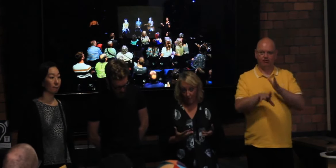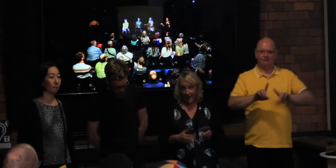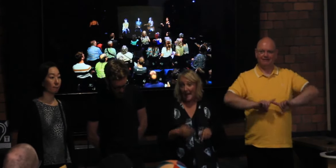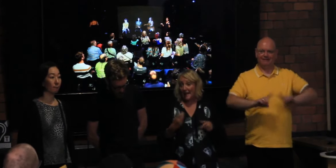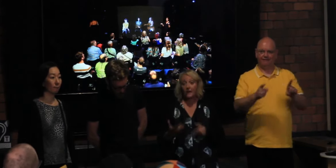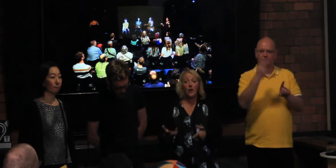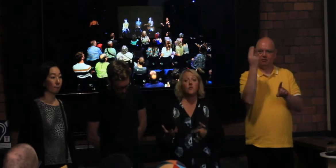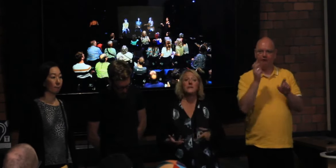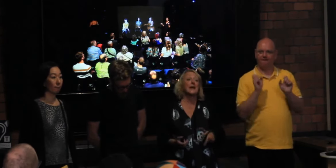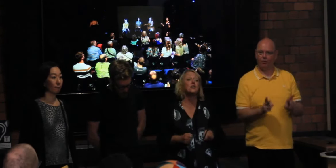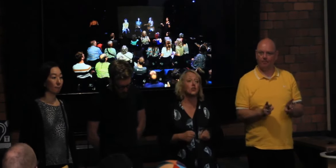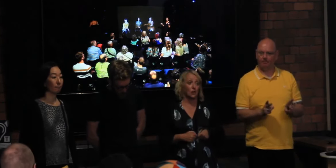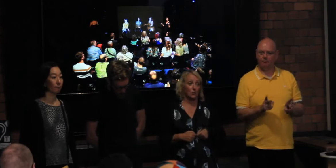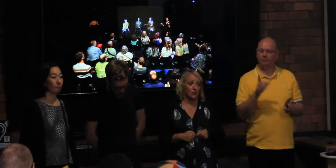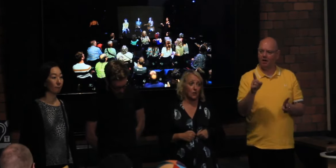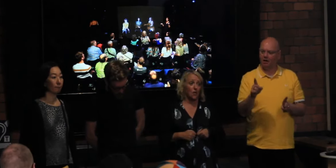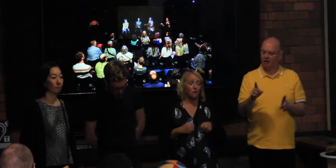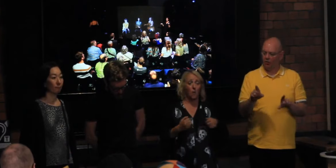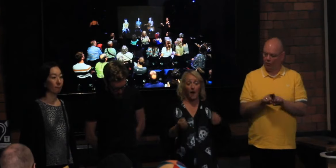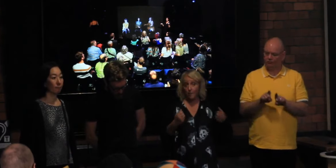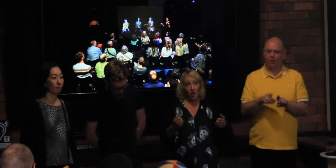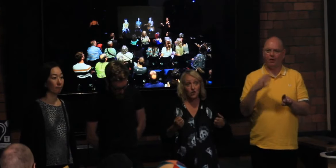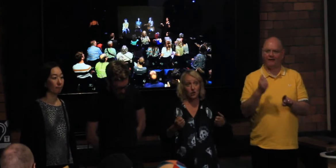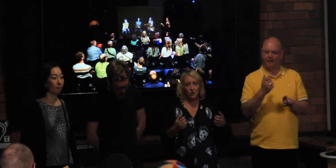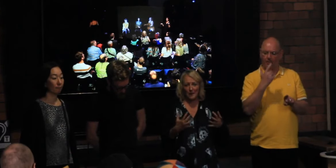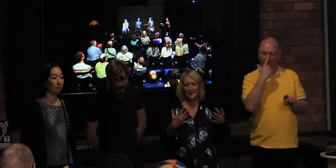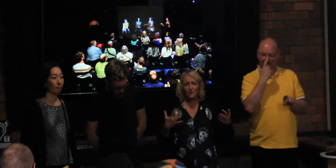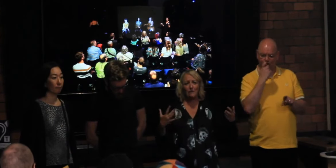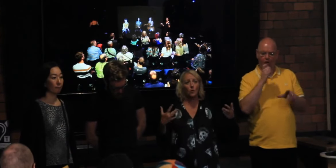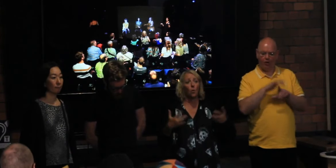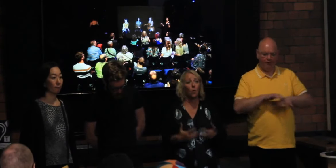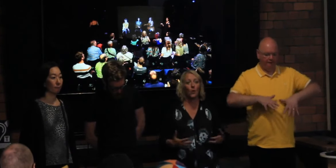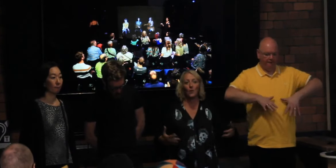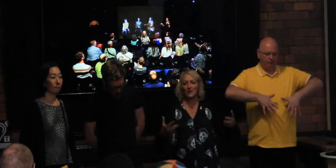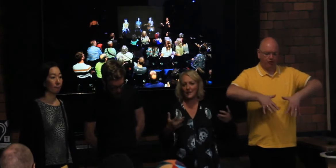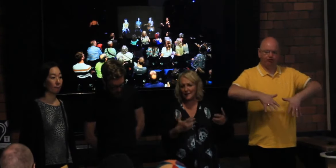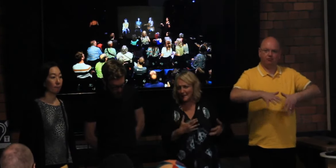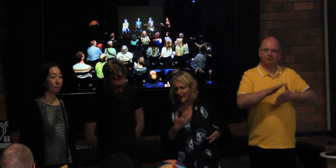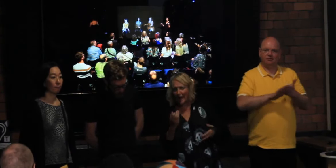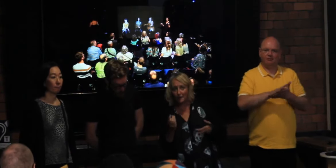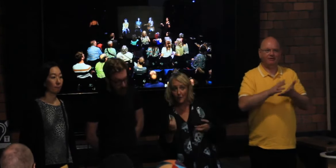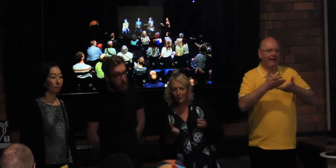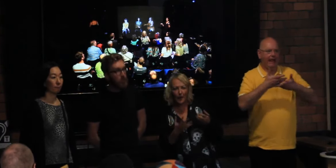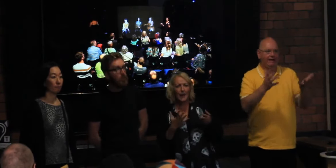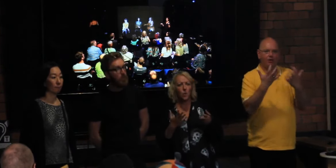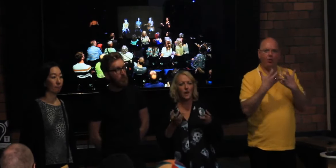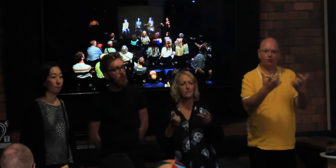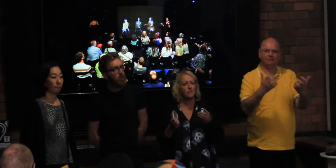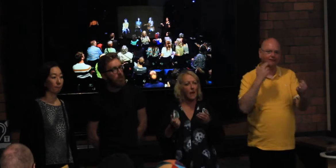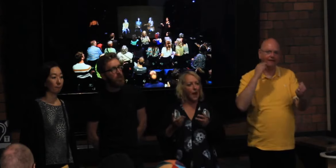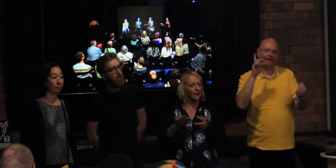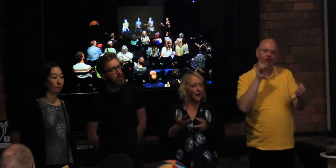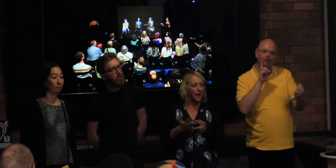form, let alone the potential for vibration to be something that all audiences can play